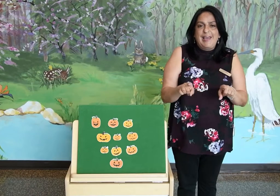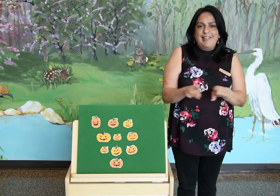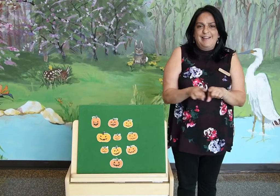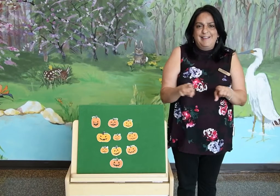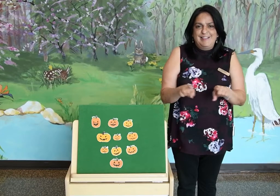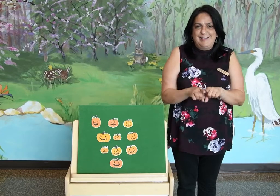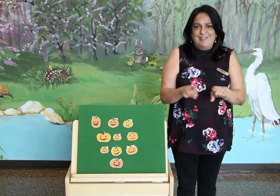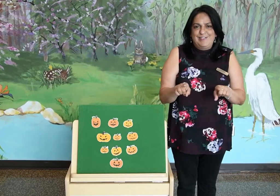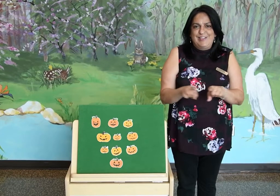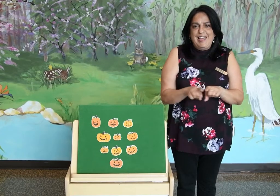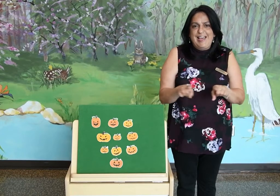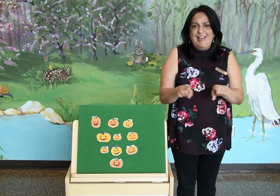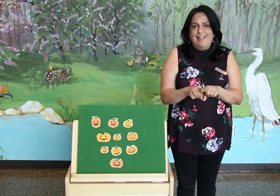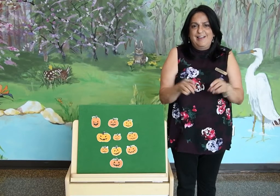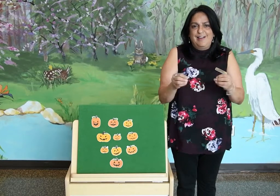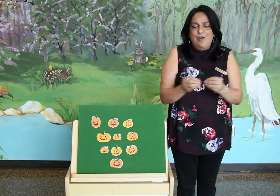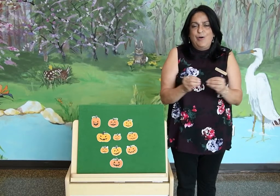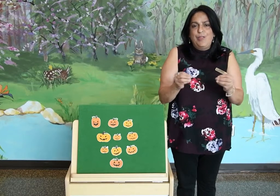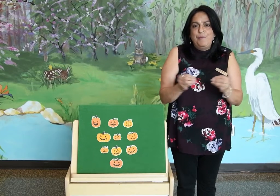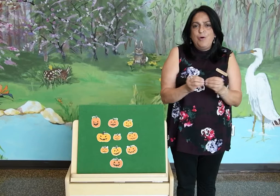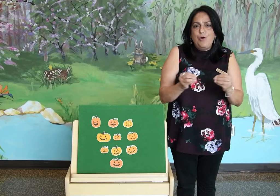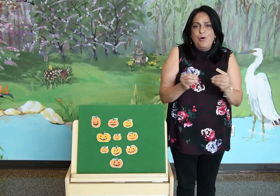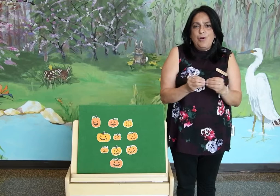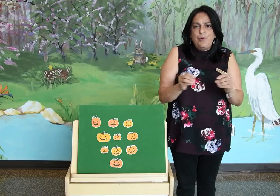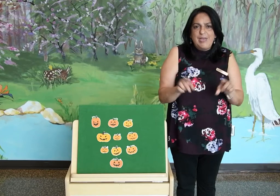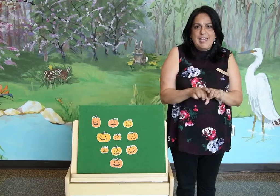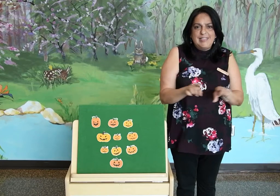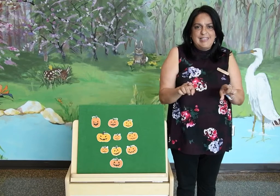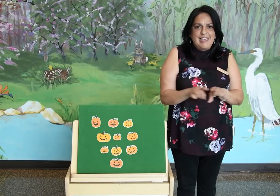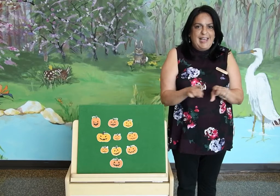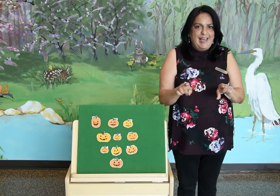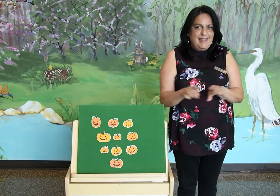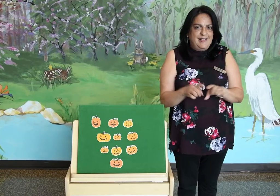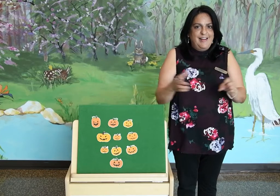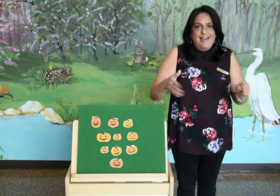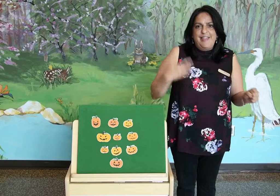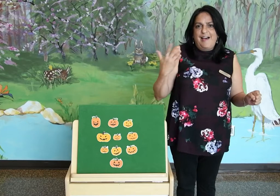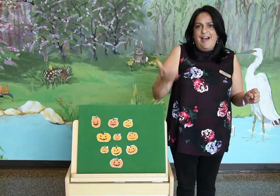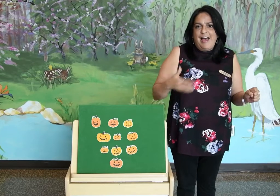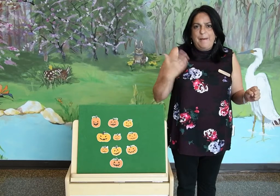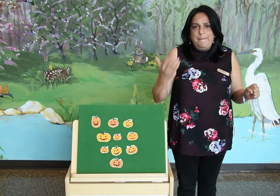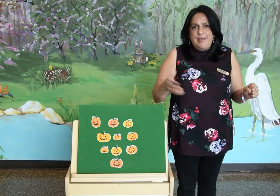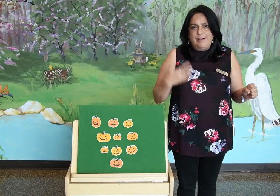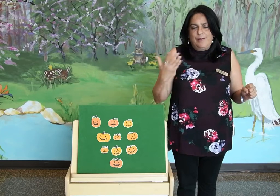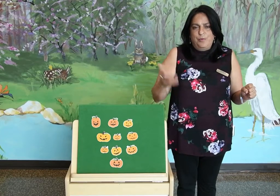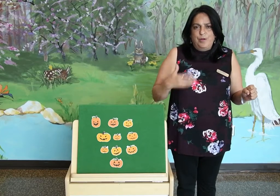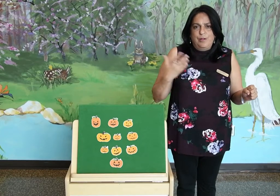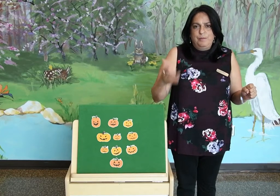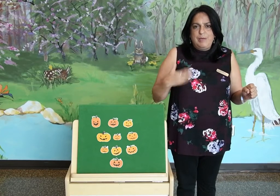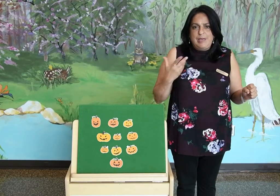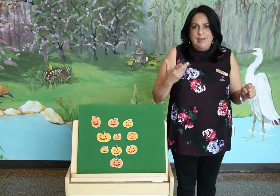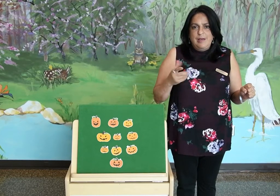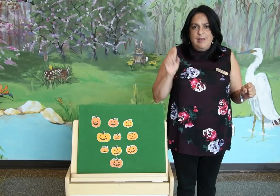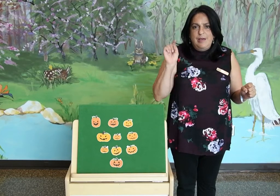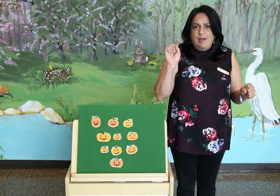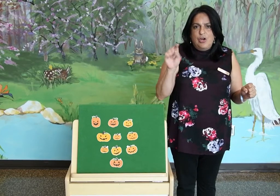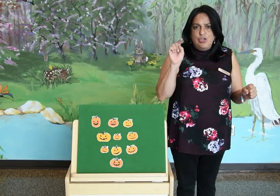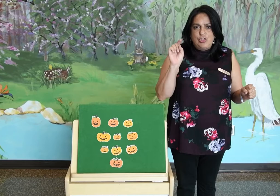together, together, oh, the more we get together, the happier we'll be. 'Cause